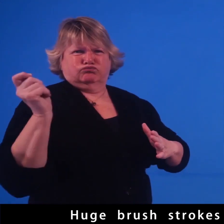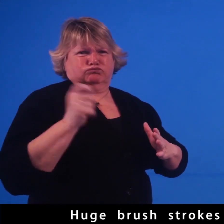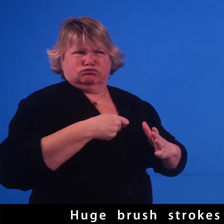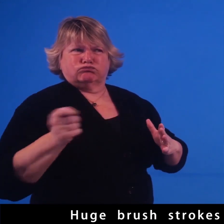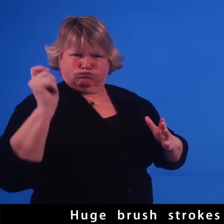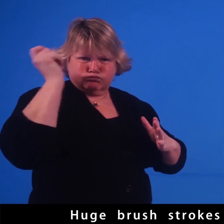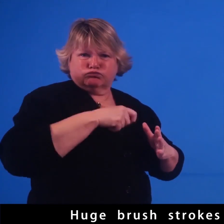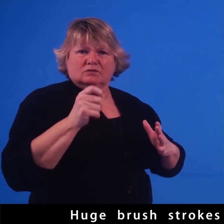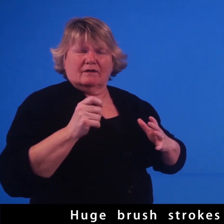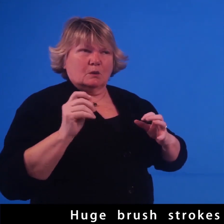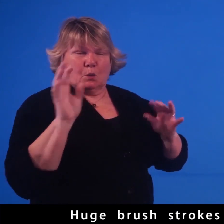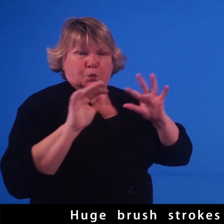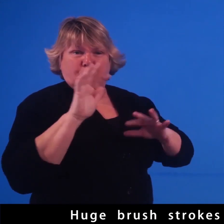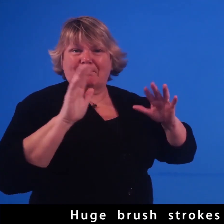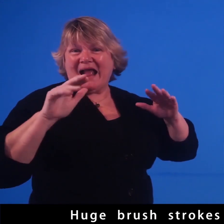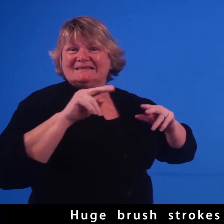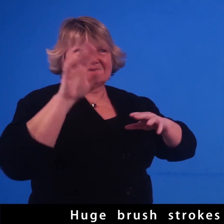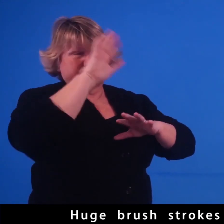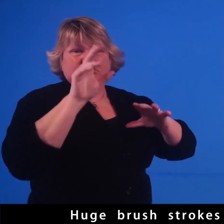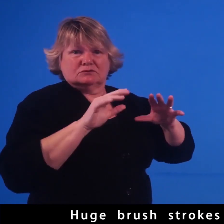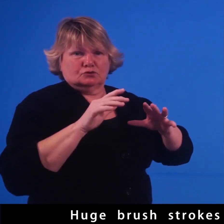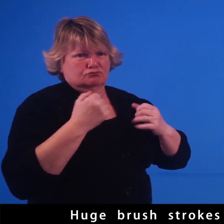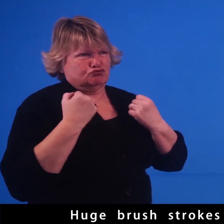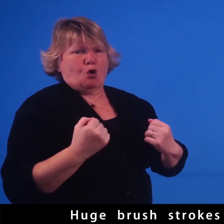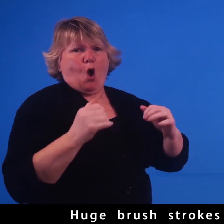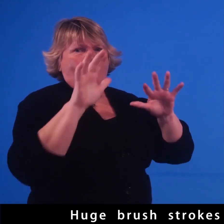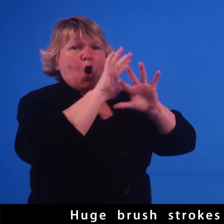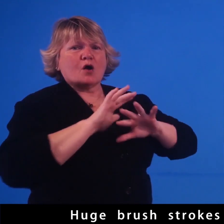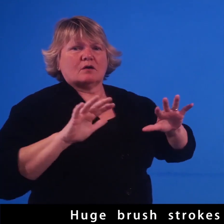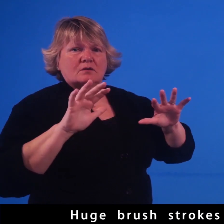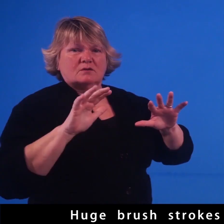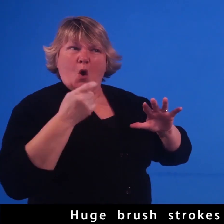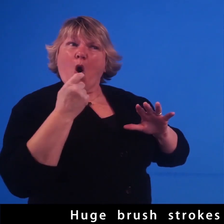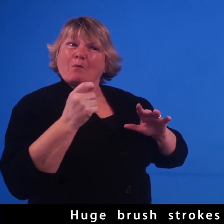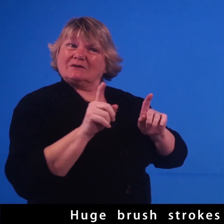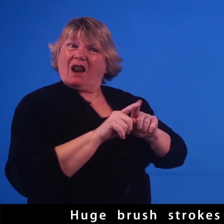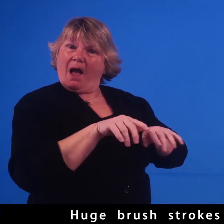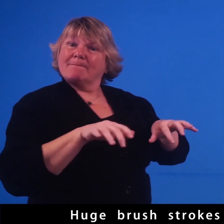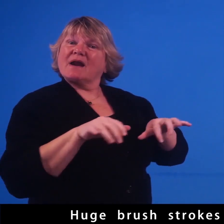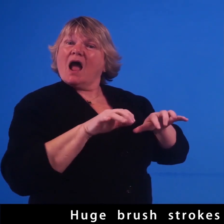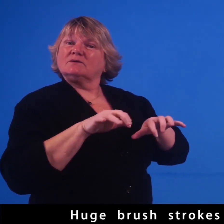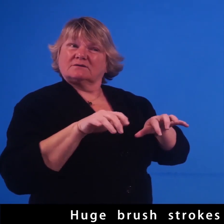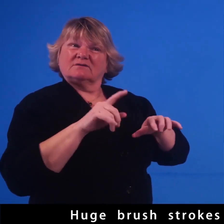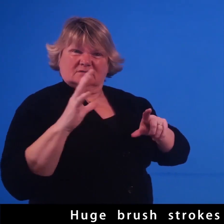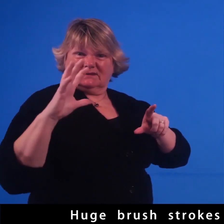Huge brush strokes and flurries of paint predominate and almost engulf the pianist.